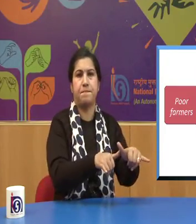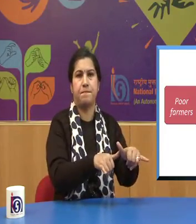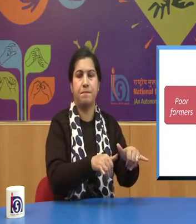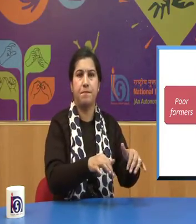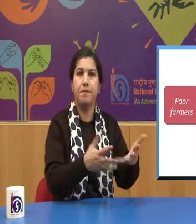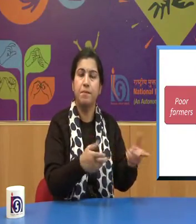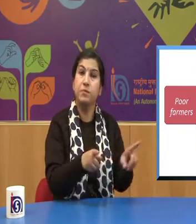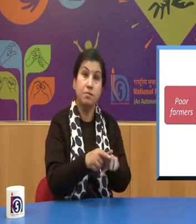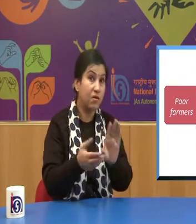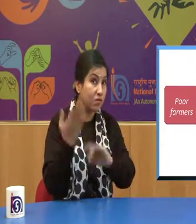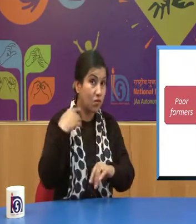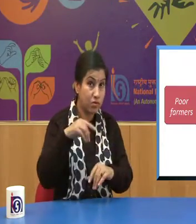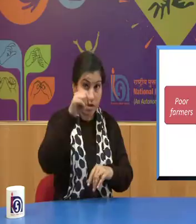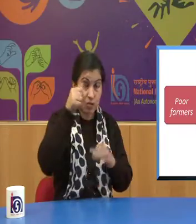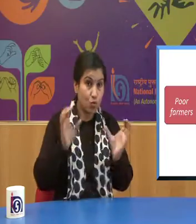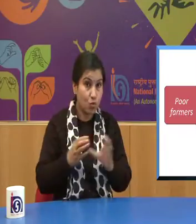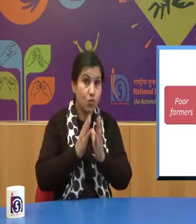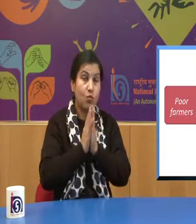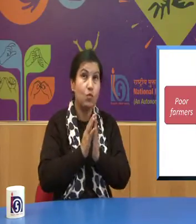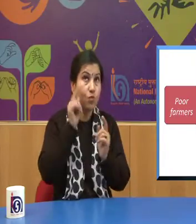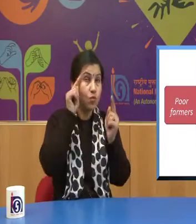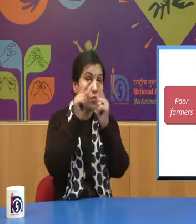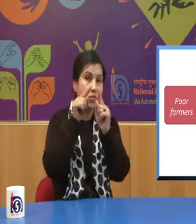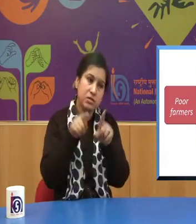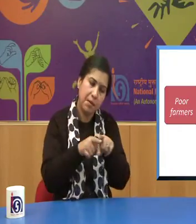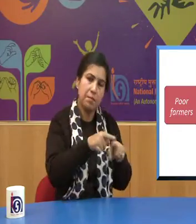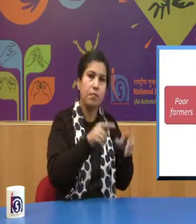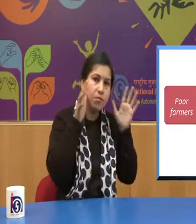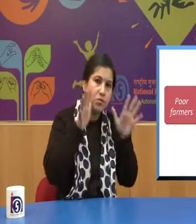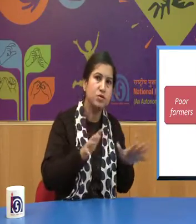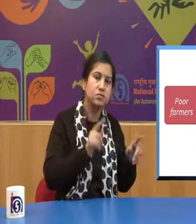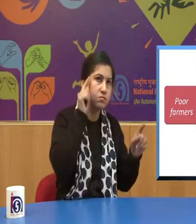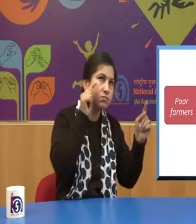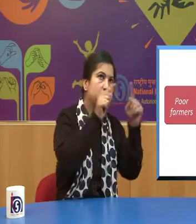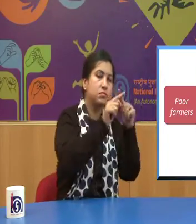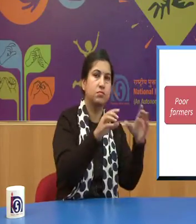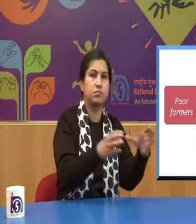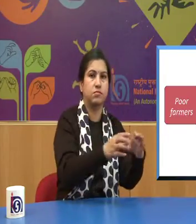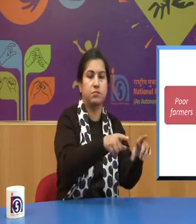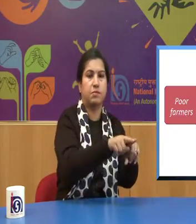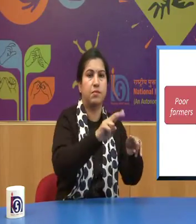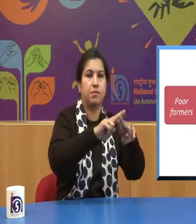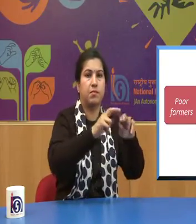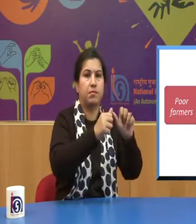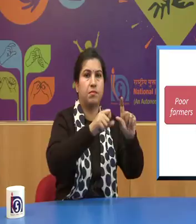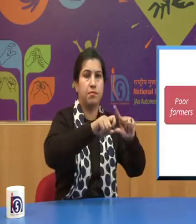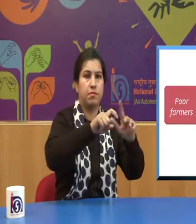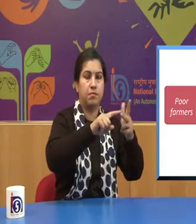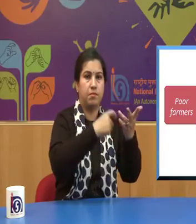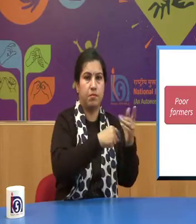of the Sannyasi revolt. Fakirs